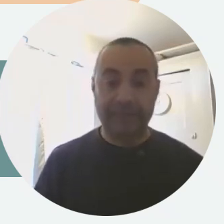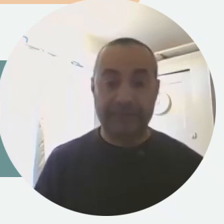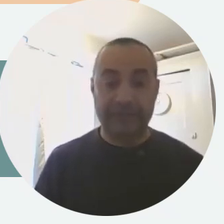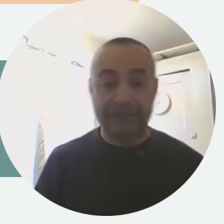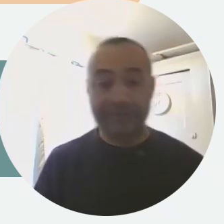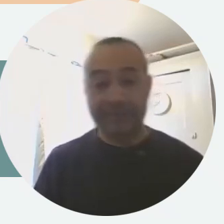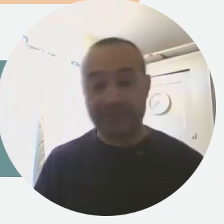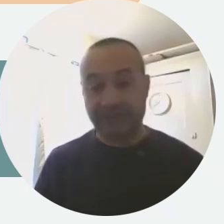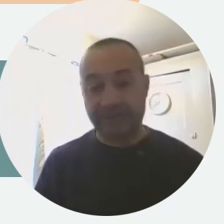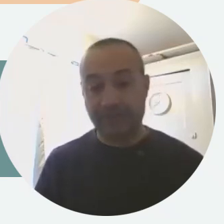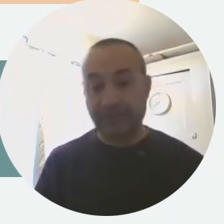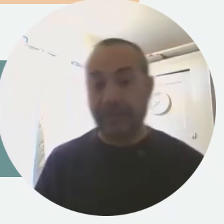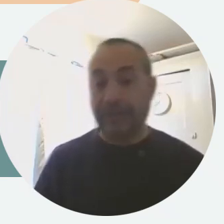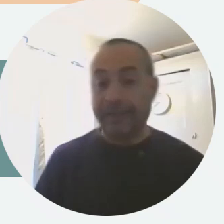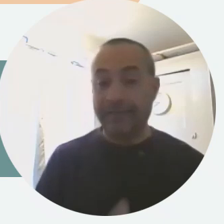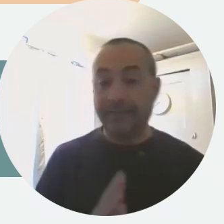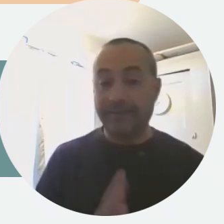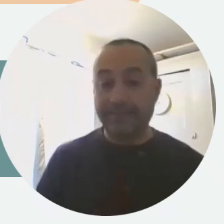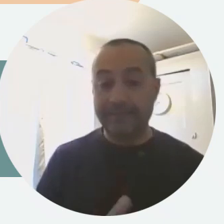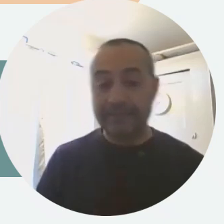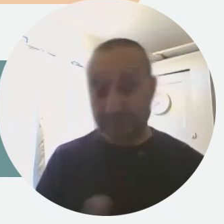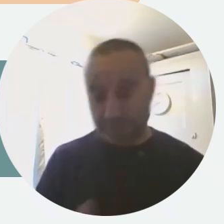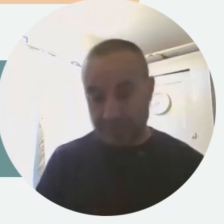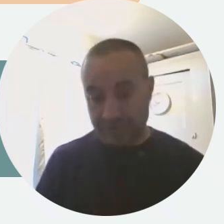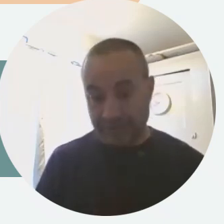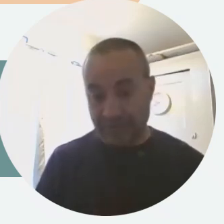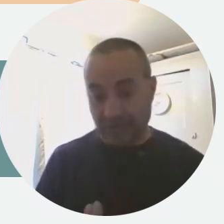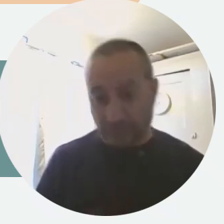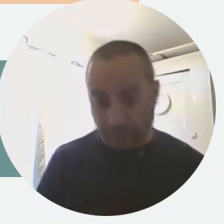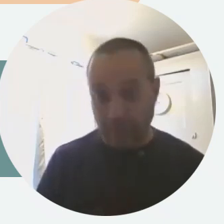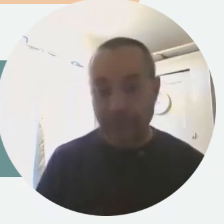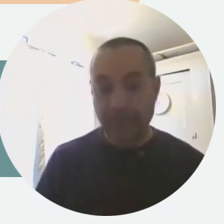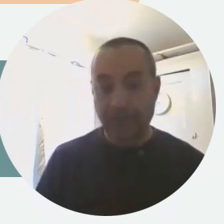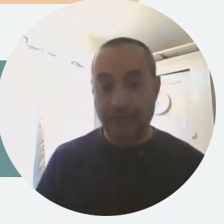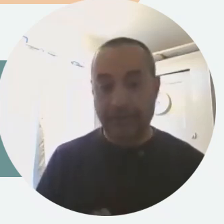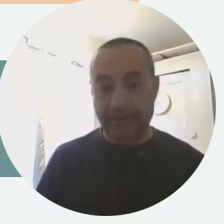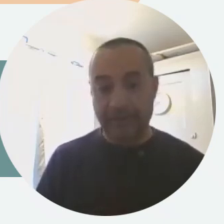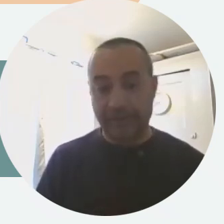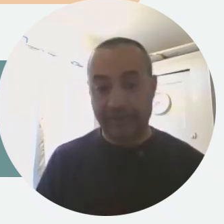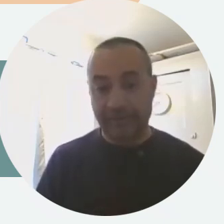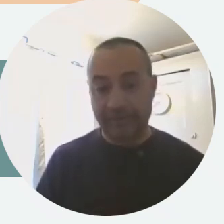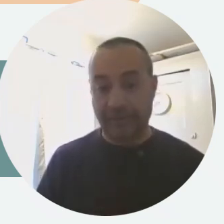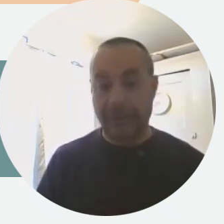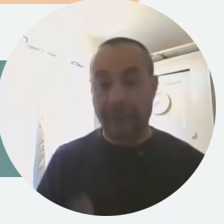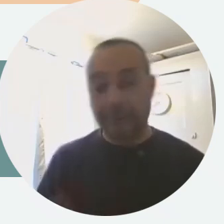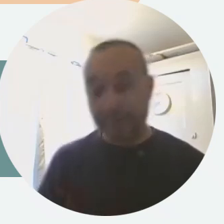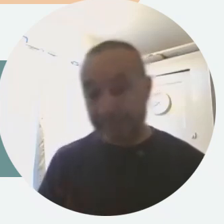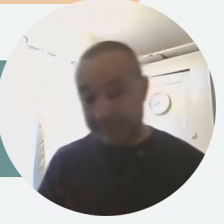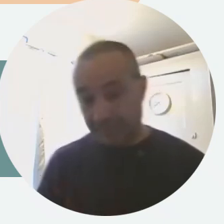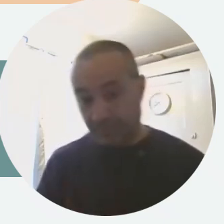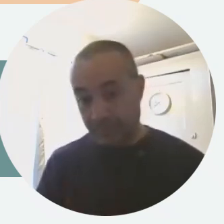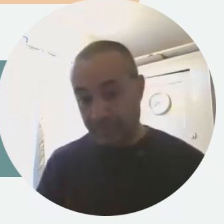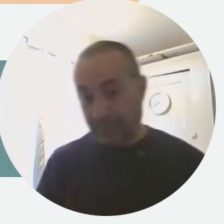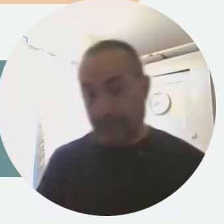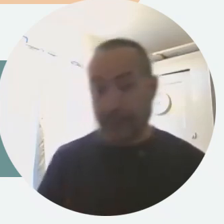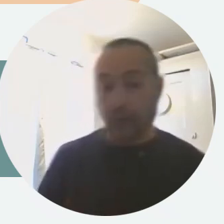every specific child and consistently used at all areas of both school and home